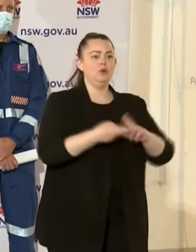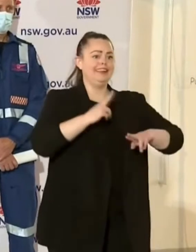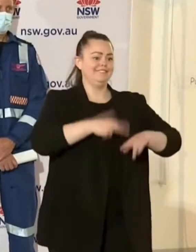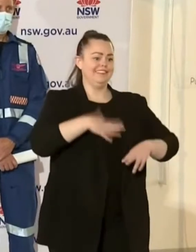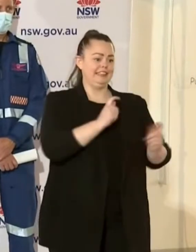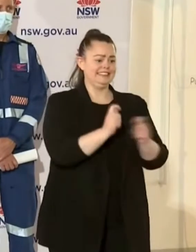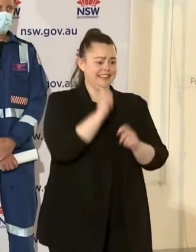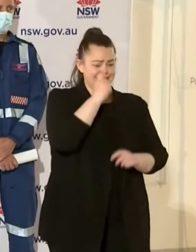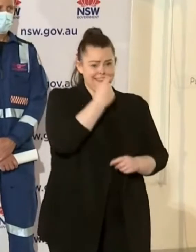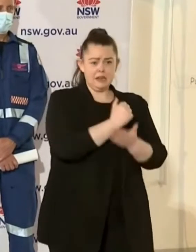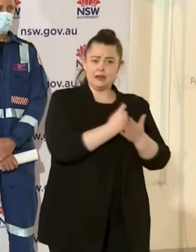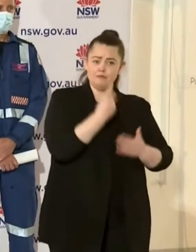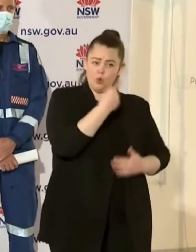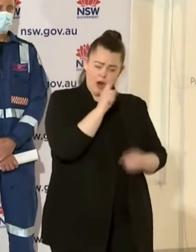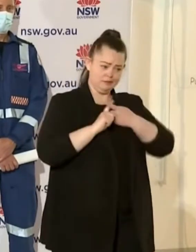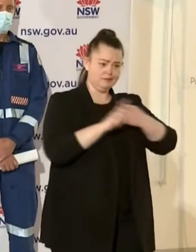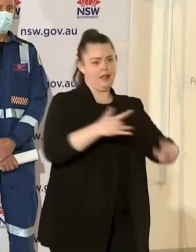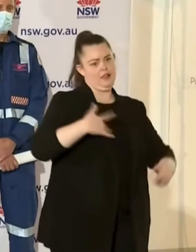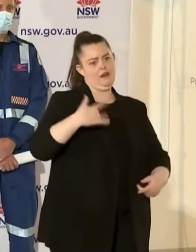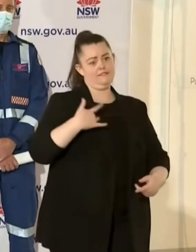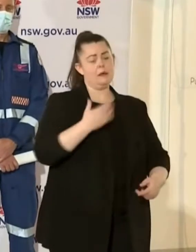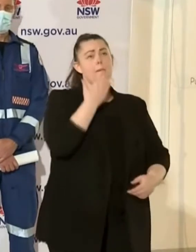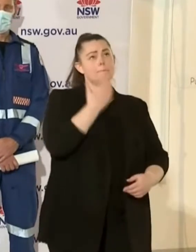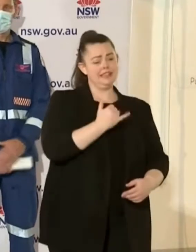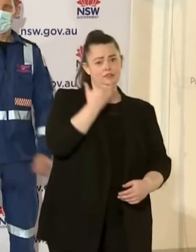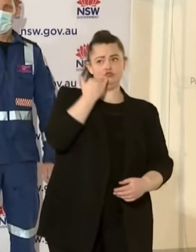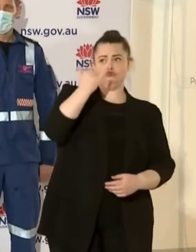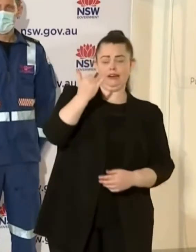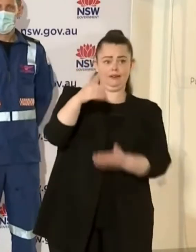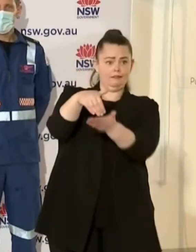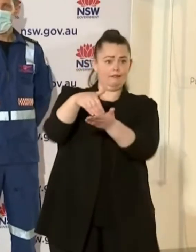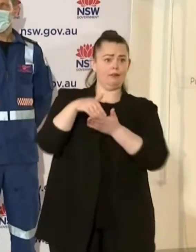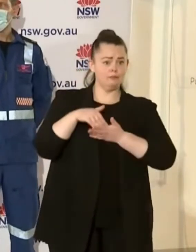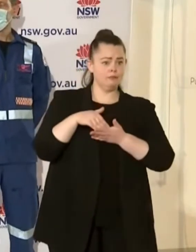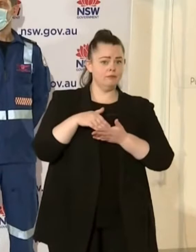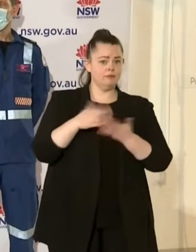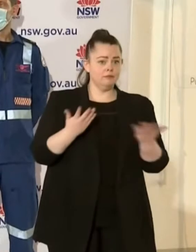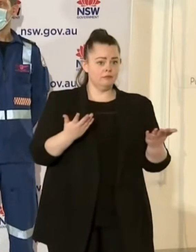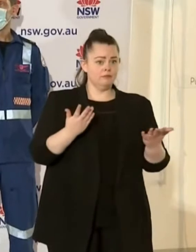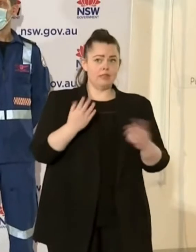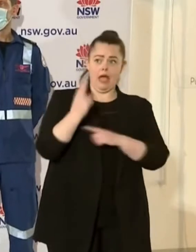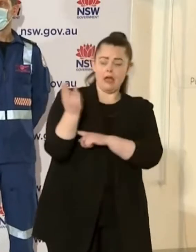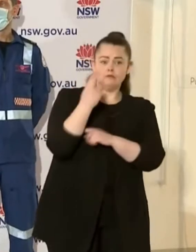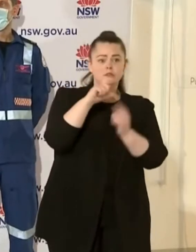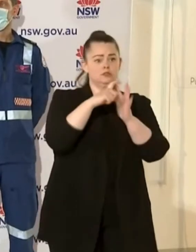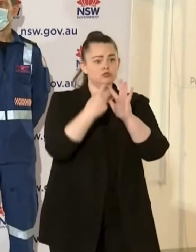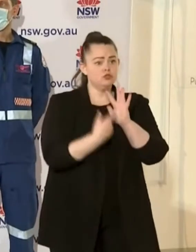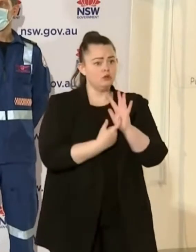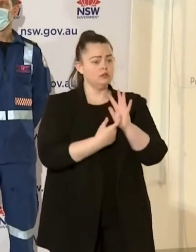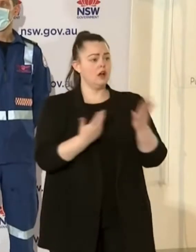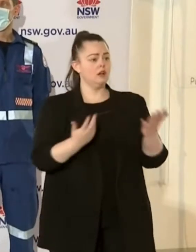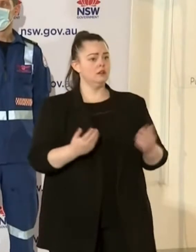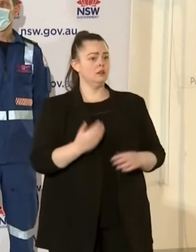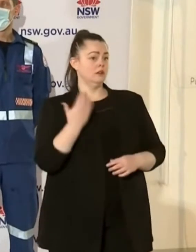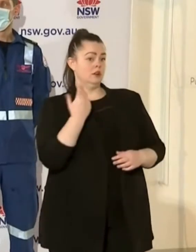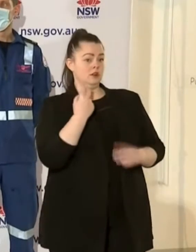don't hesitate to contact our health system for support. I know, again, I was just up in Wilcannia and Brewarrina and